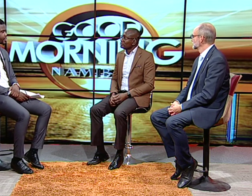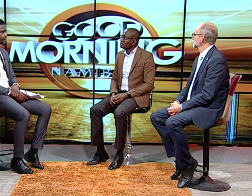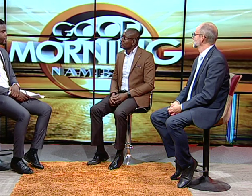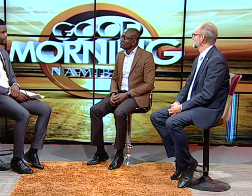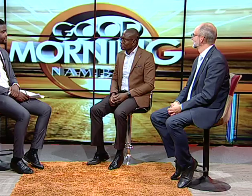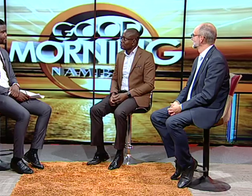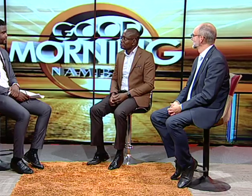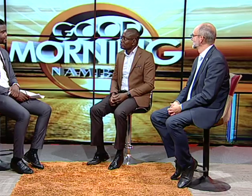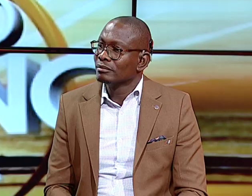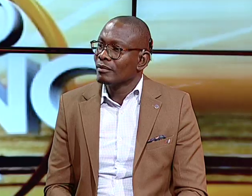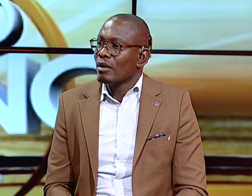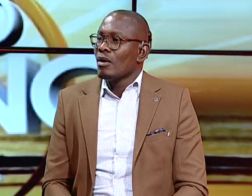Yeah.